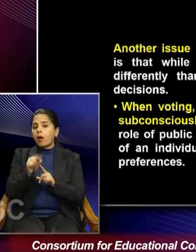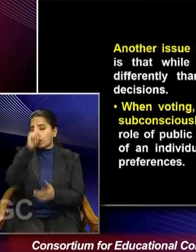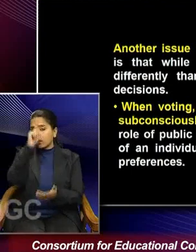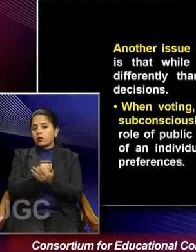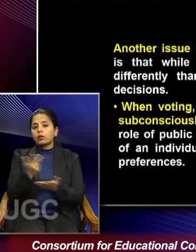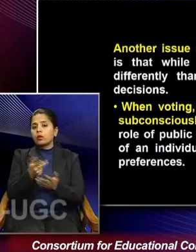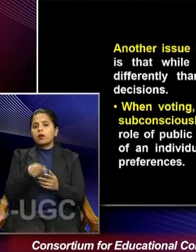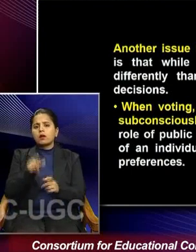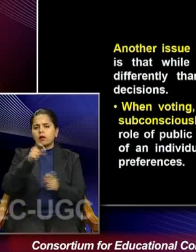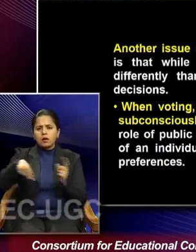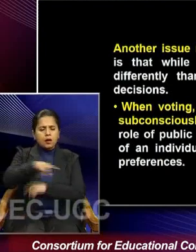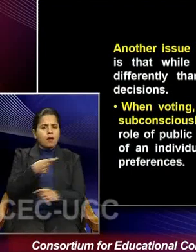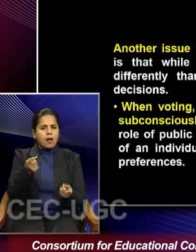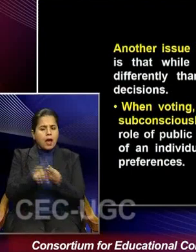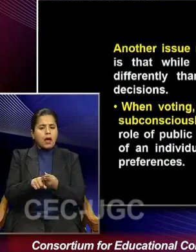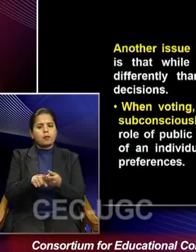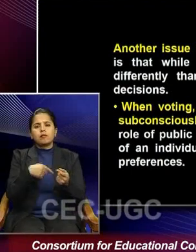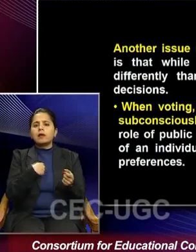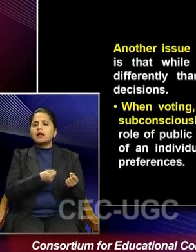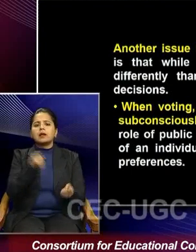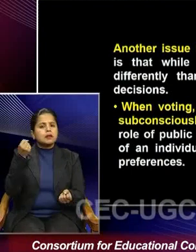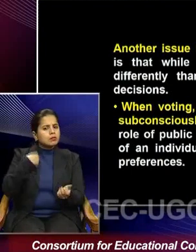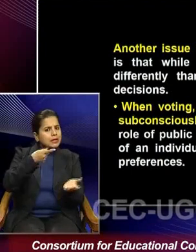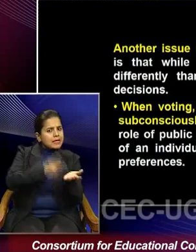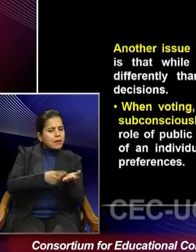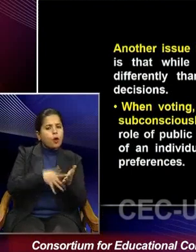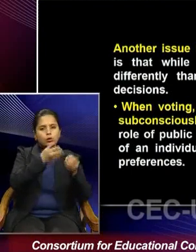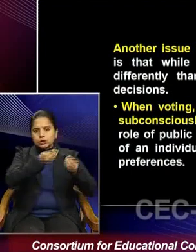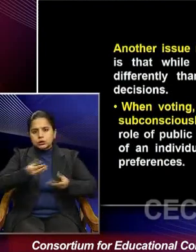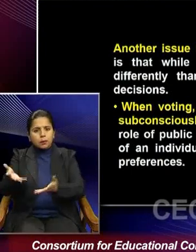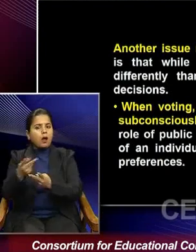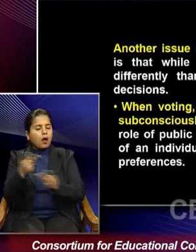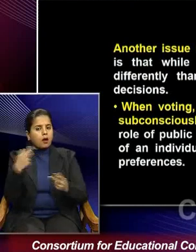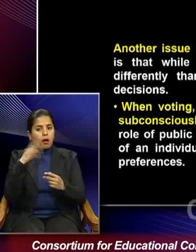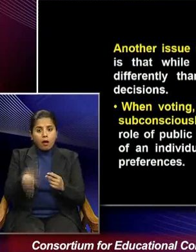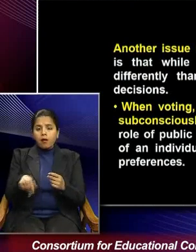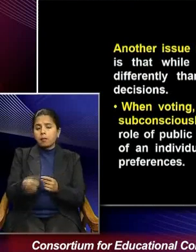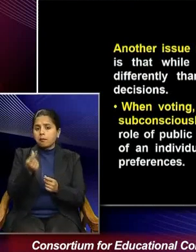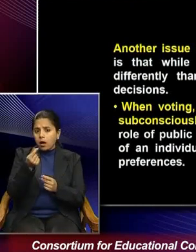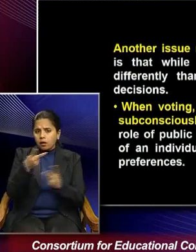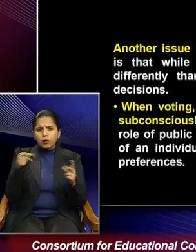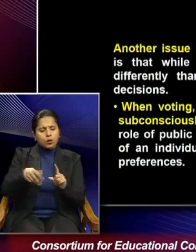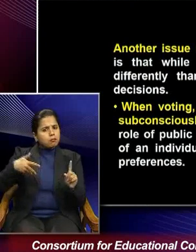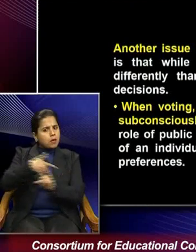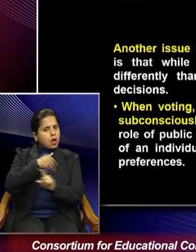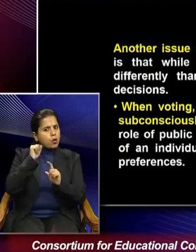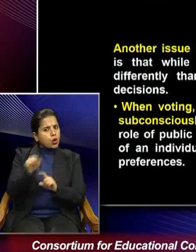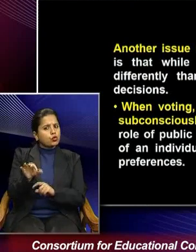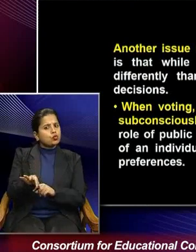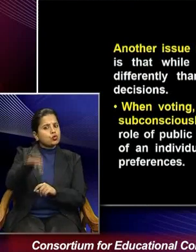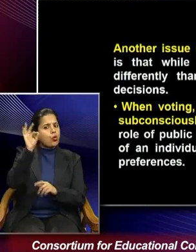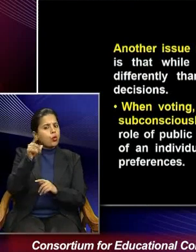market circumstances of demand and supply. And monetary is the basic background behind the